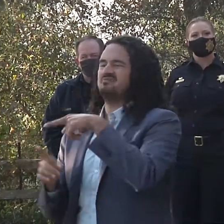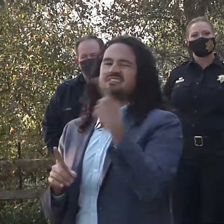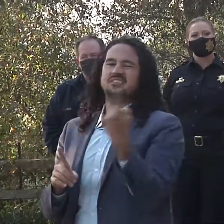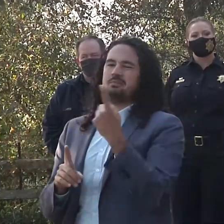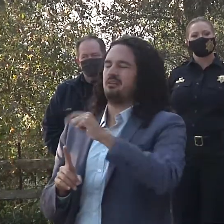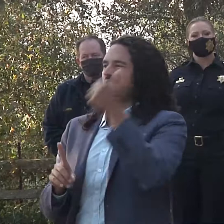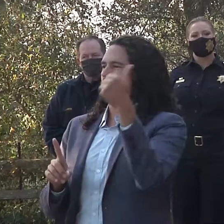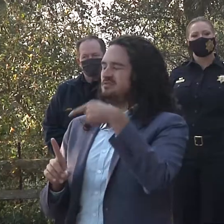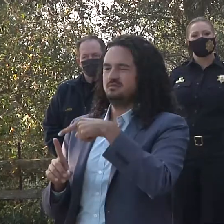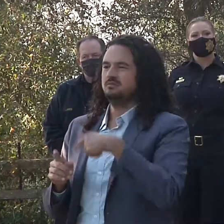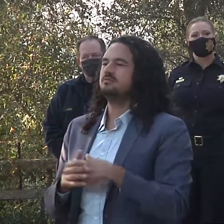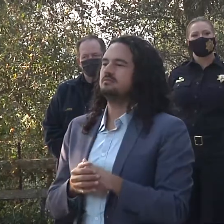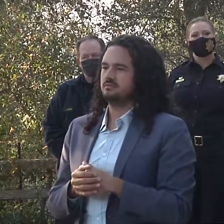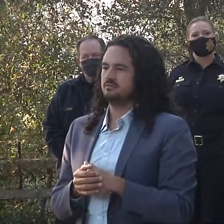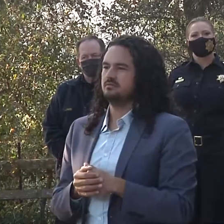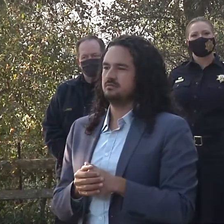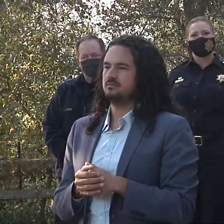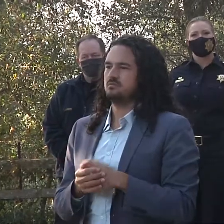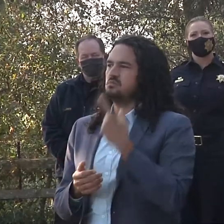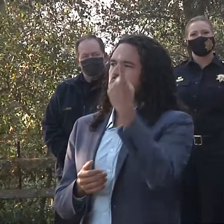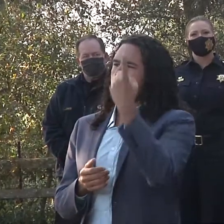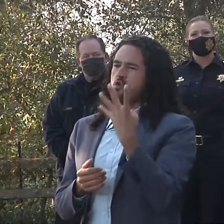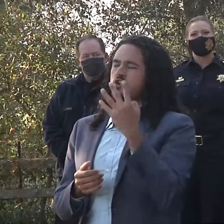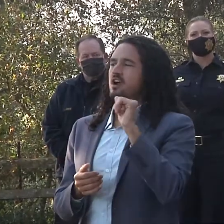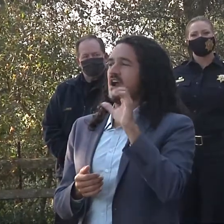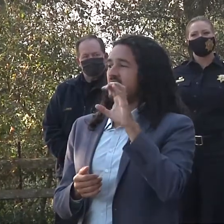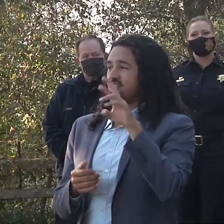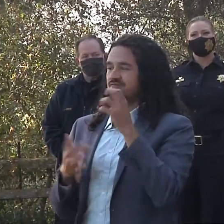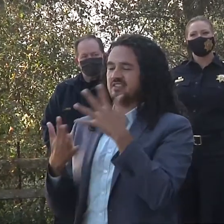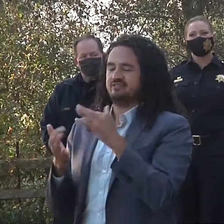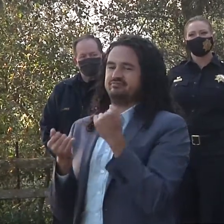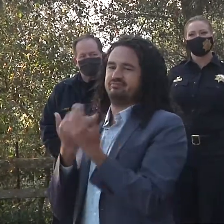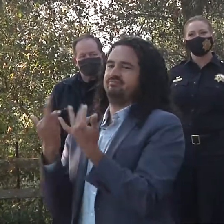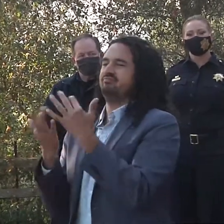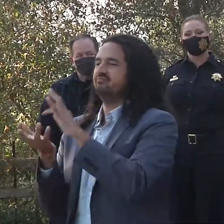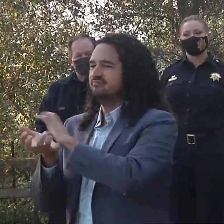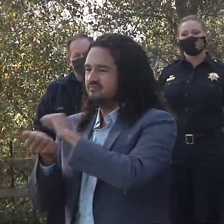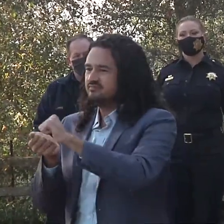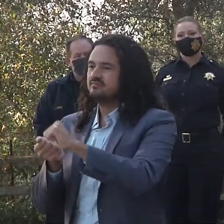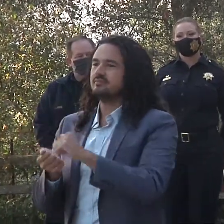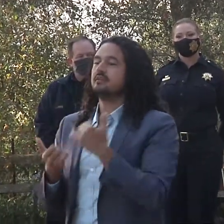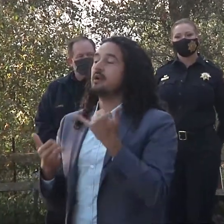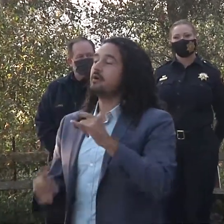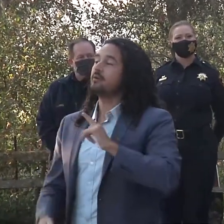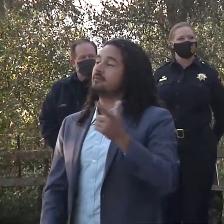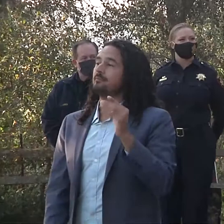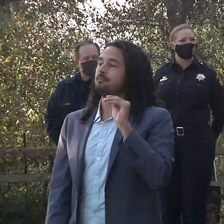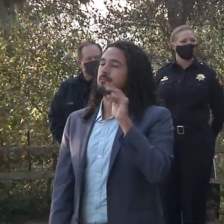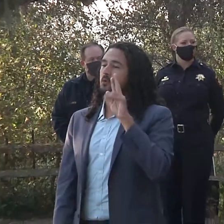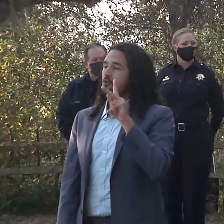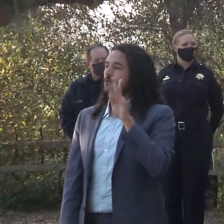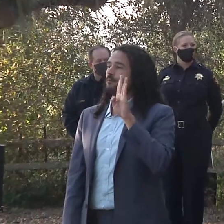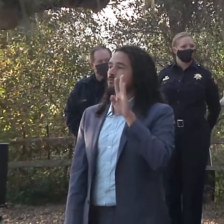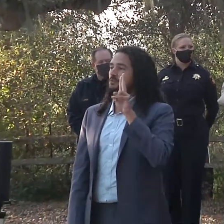operations here on the incident, Operations Section Chief Mark Brunton from CAL FIRE Incident Management Team 3.